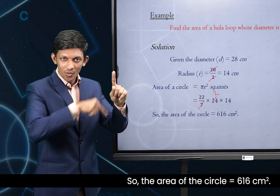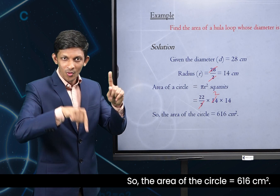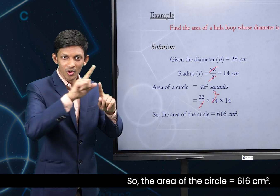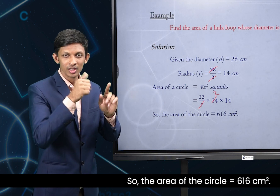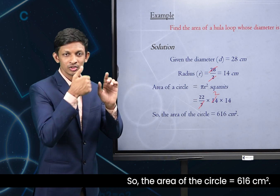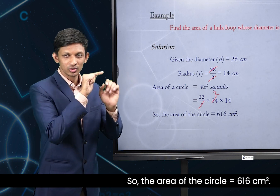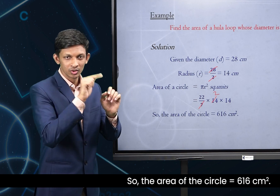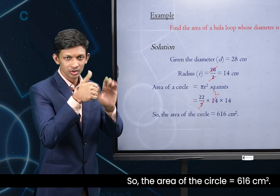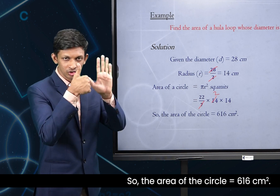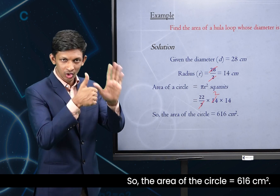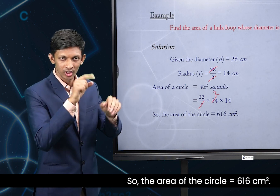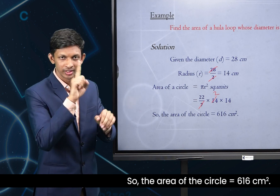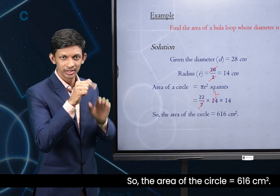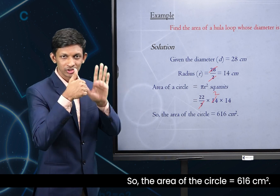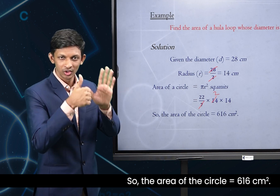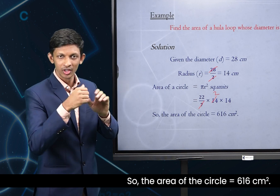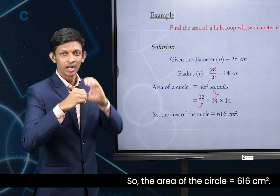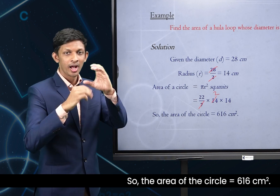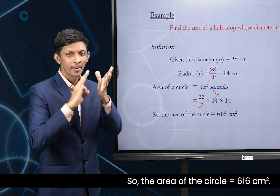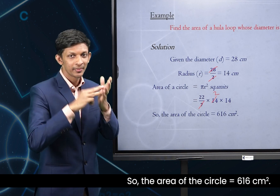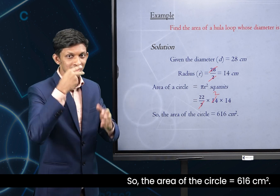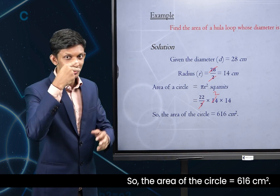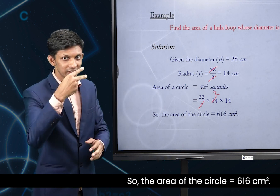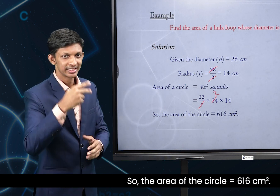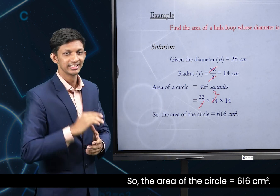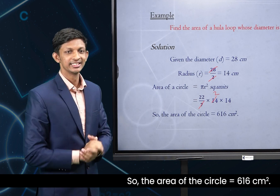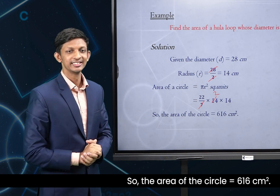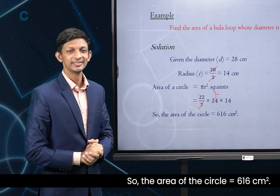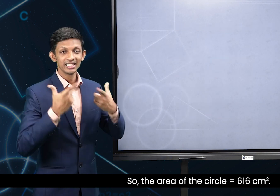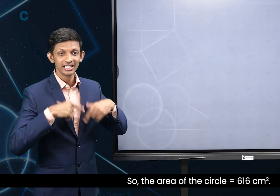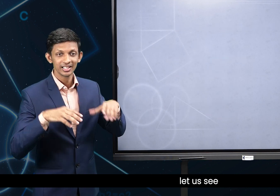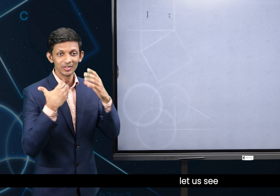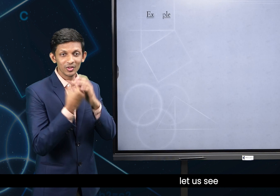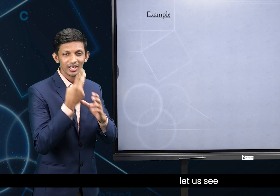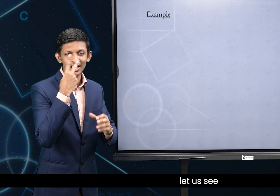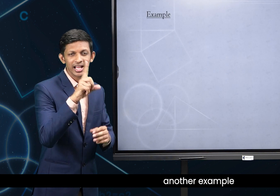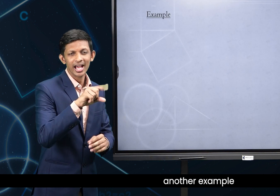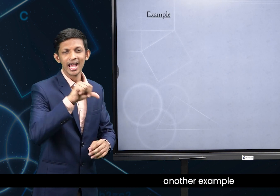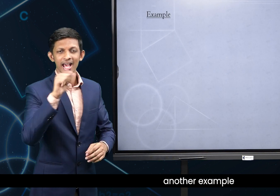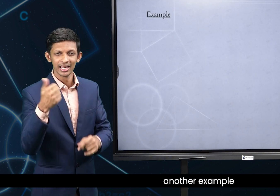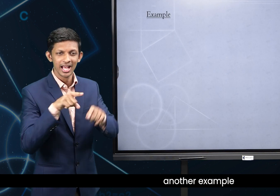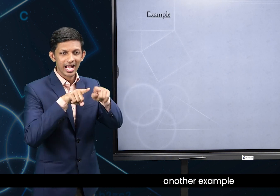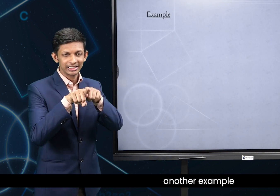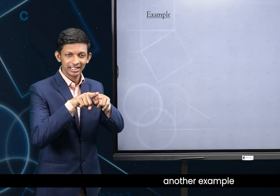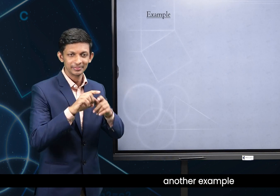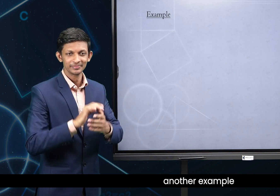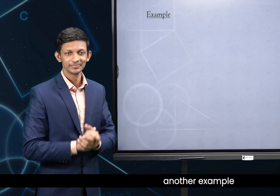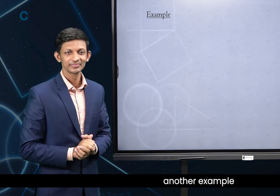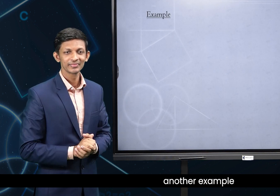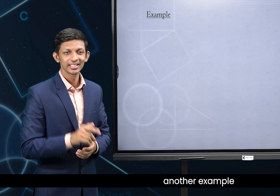circle is equal to 616 cm square. Let us see another example.